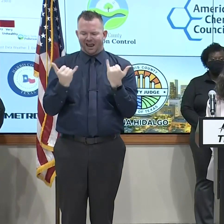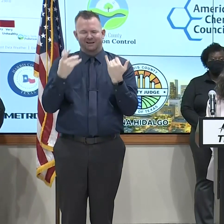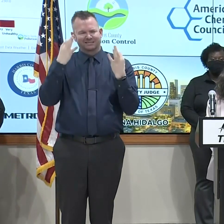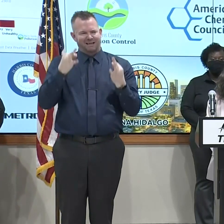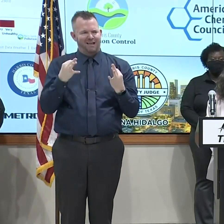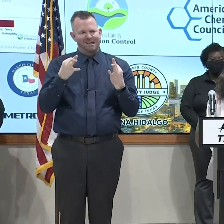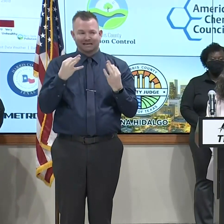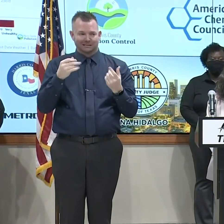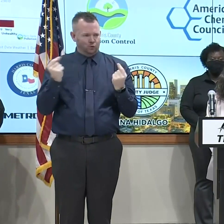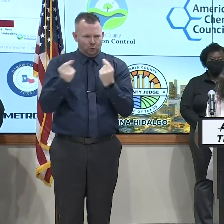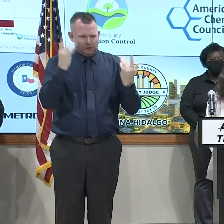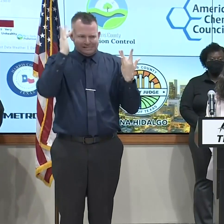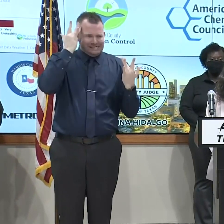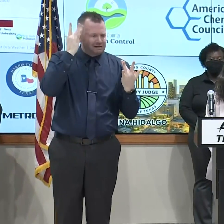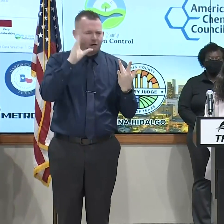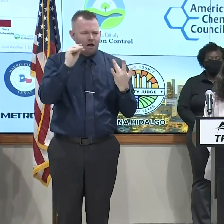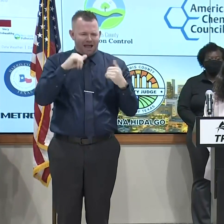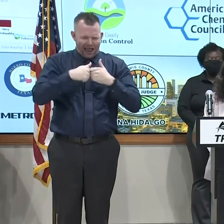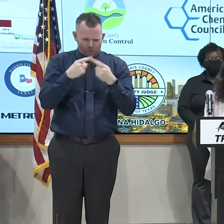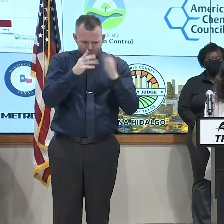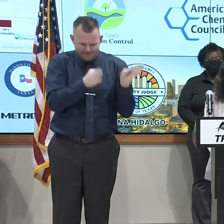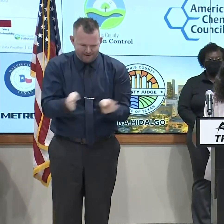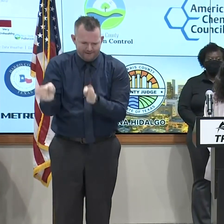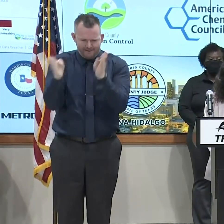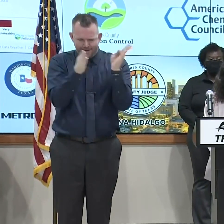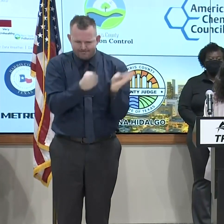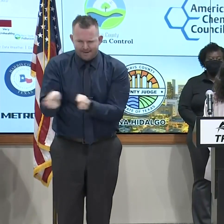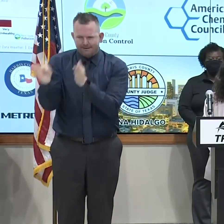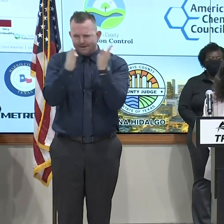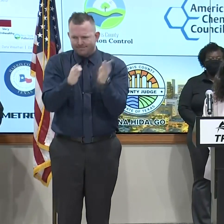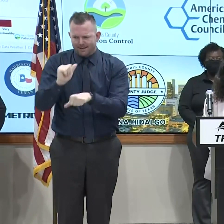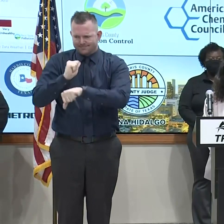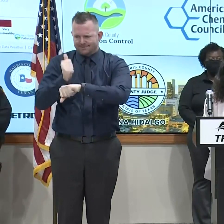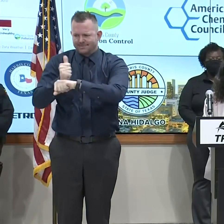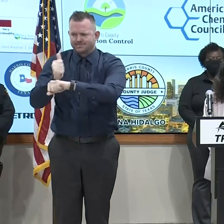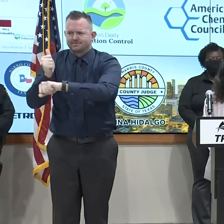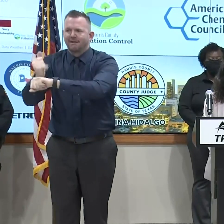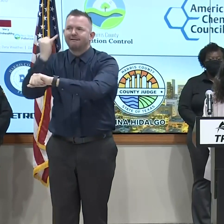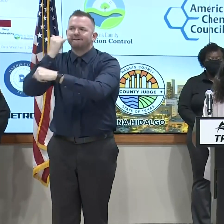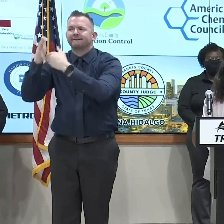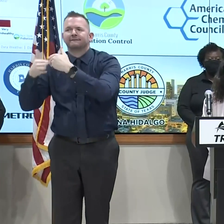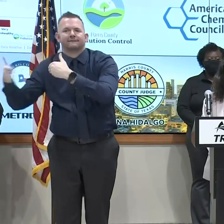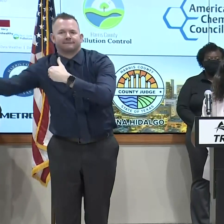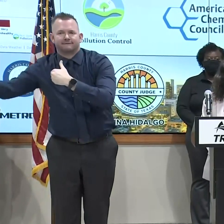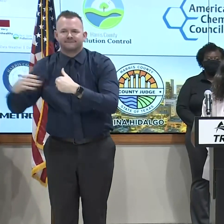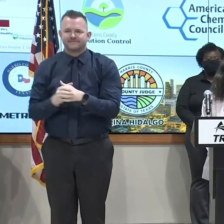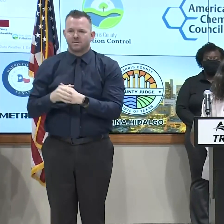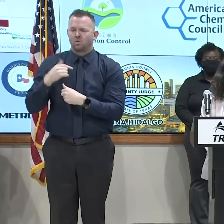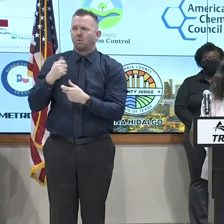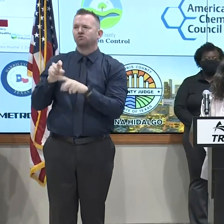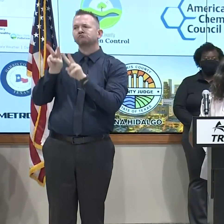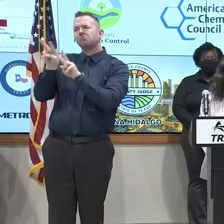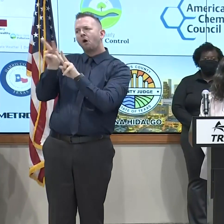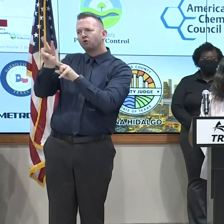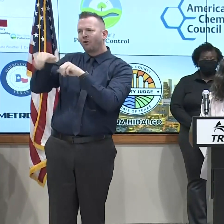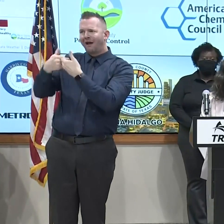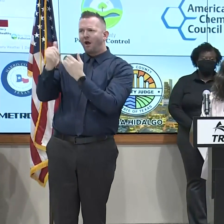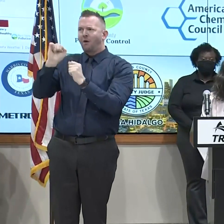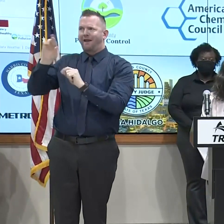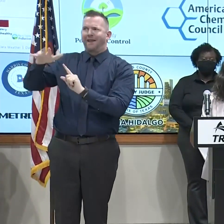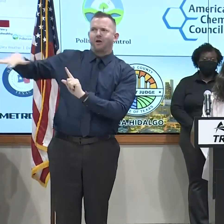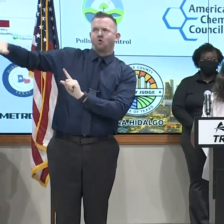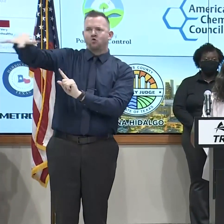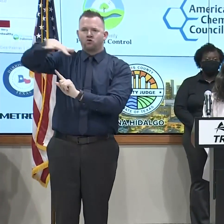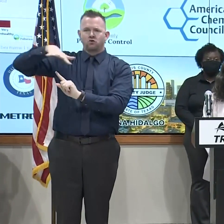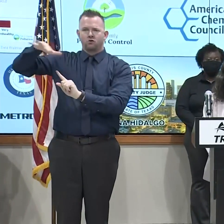me start with talking about the investments we've made in monitoring. Those investments allow us to monitor air quality